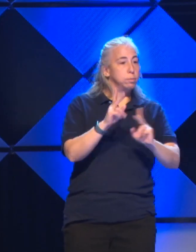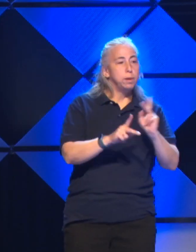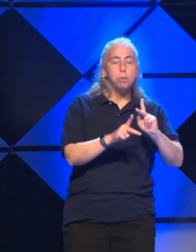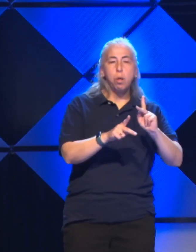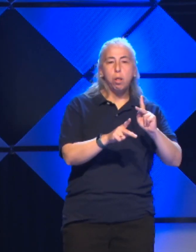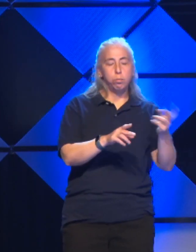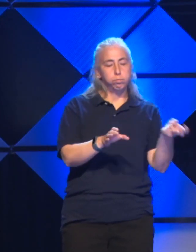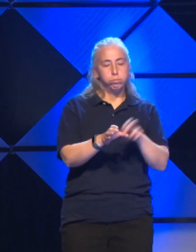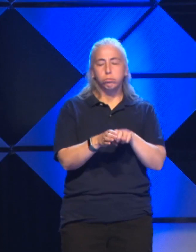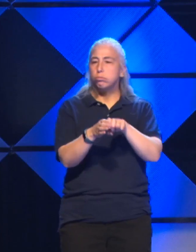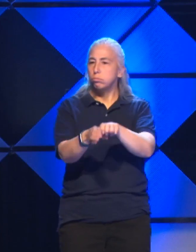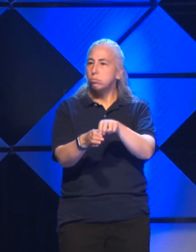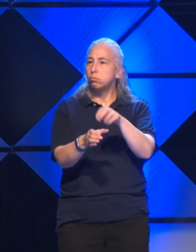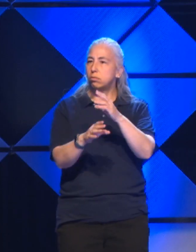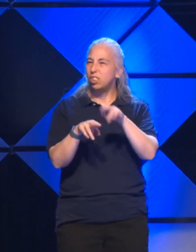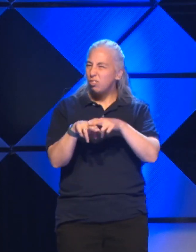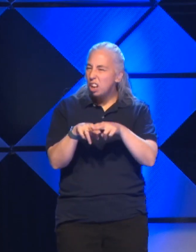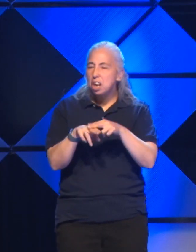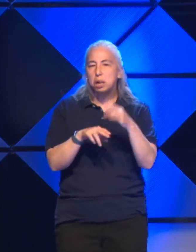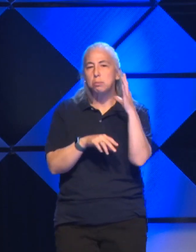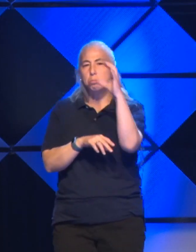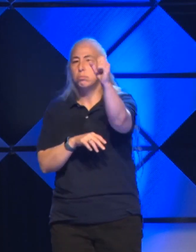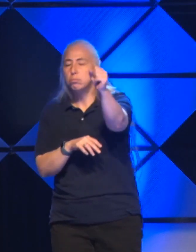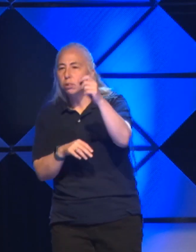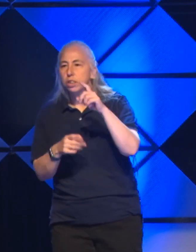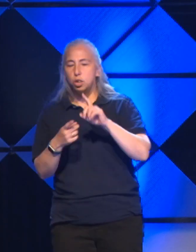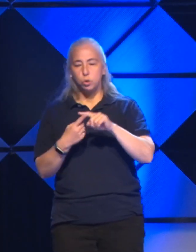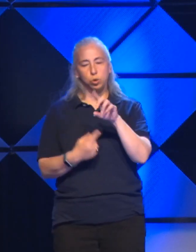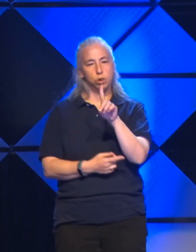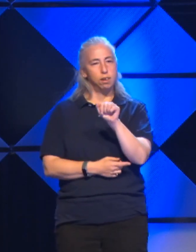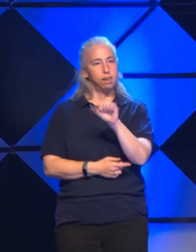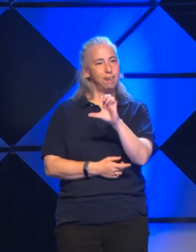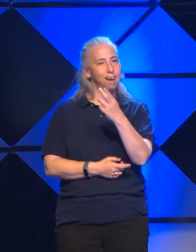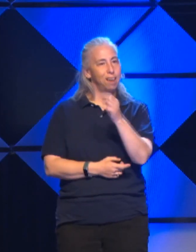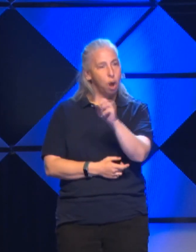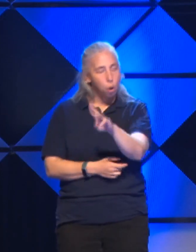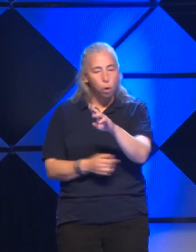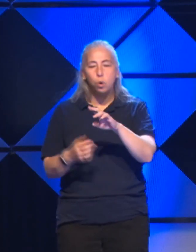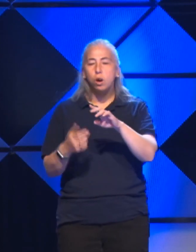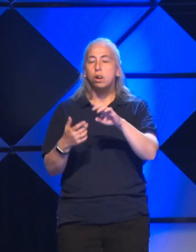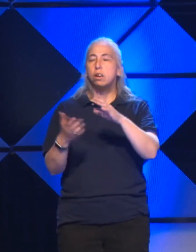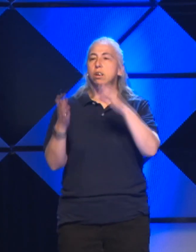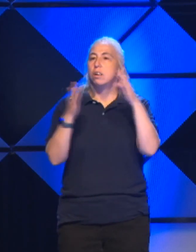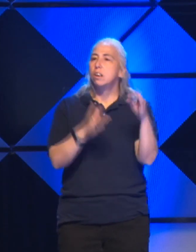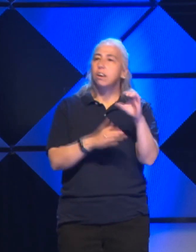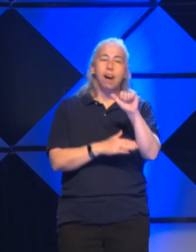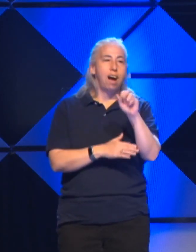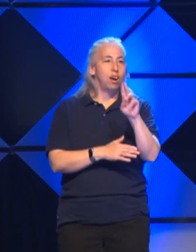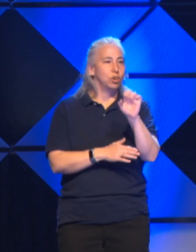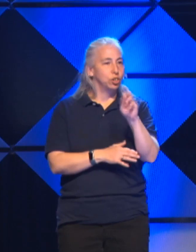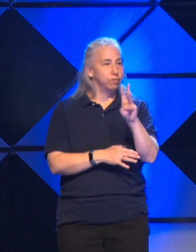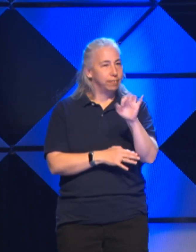sent it to concentration camps like Dachau, Auschwitz, and they carried the news with them.